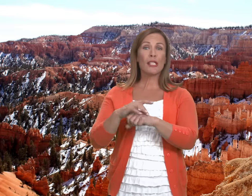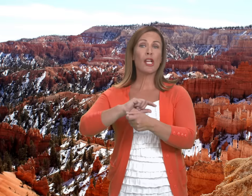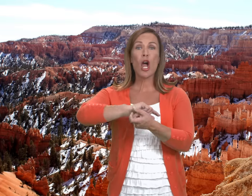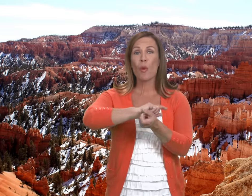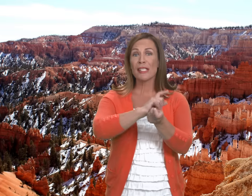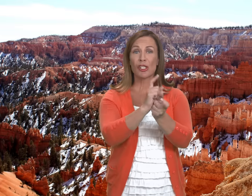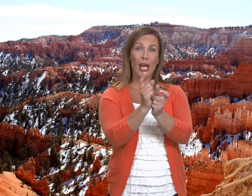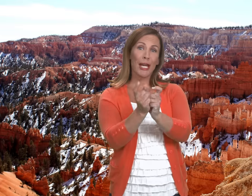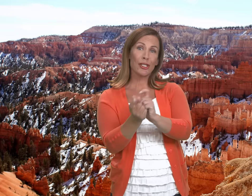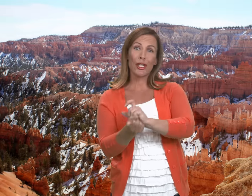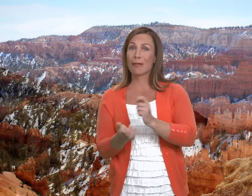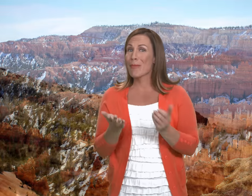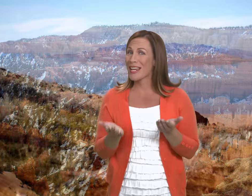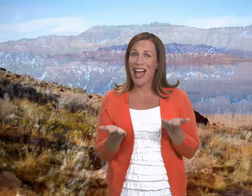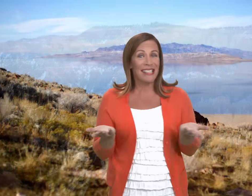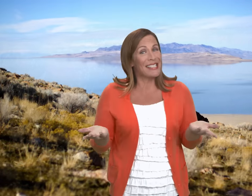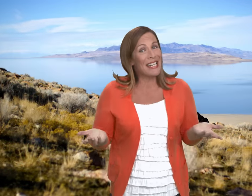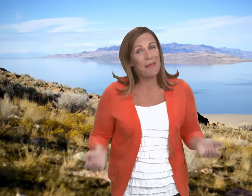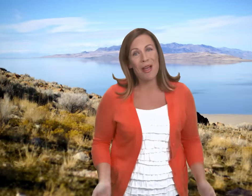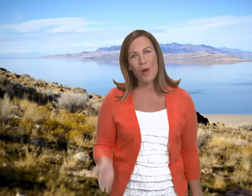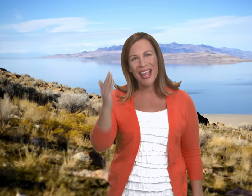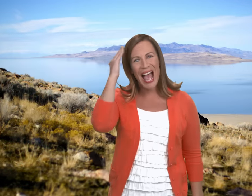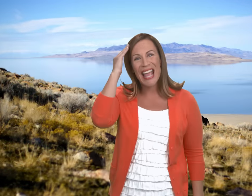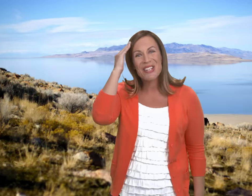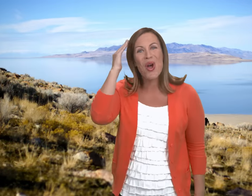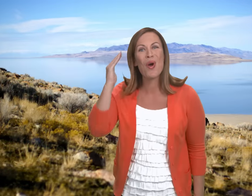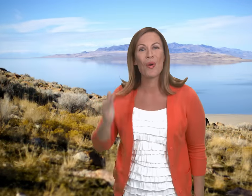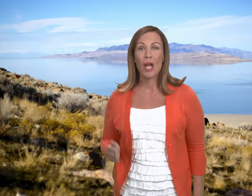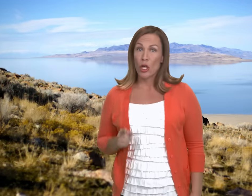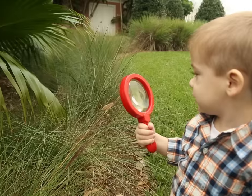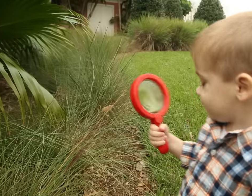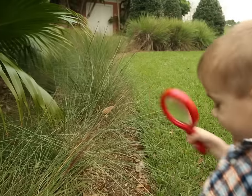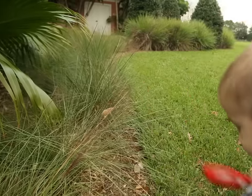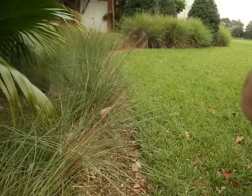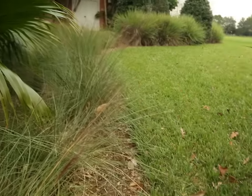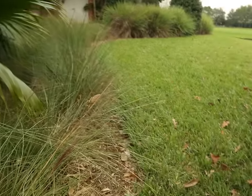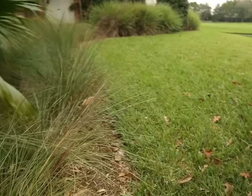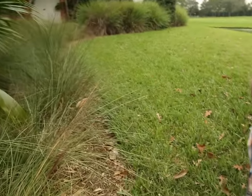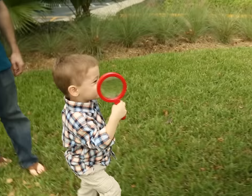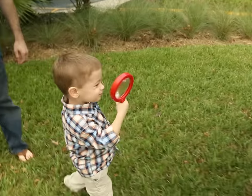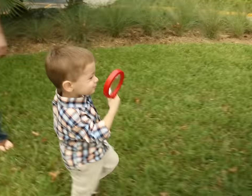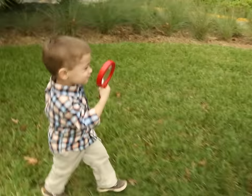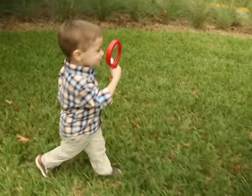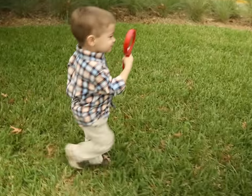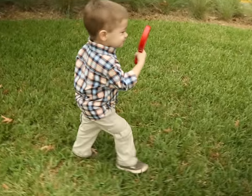is always changing May not seem that way I know You could search for your whole lifetime